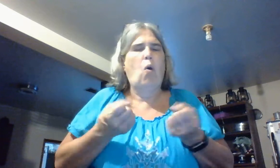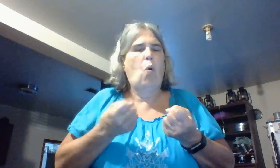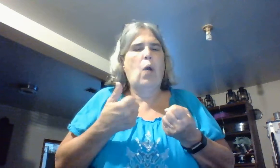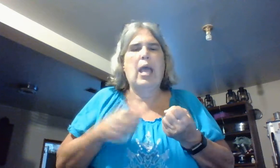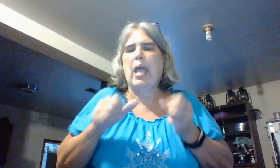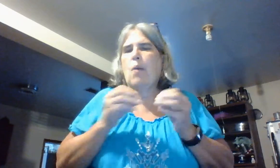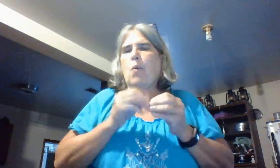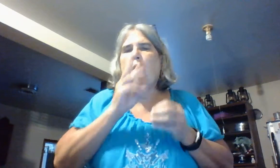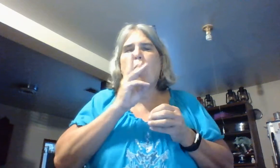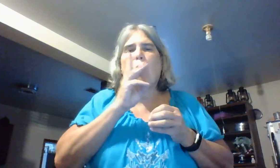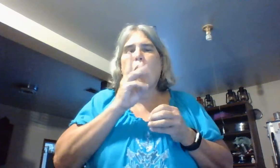saturated, what usually happens?